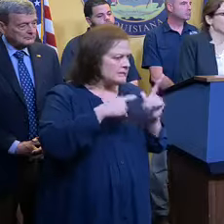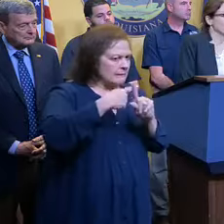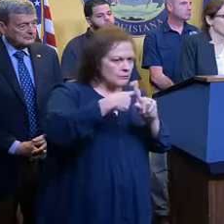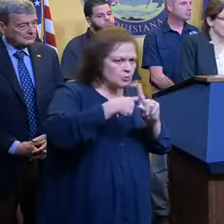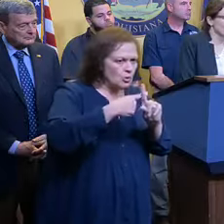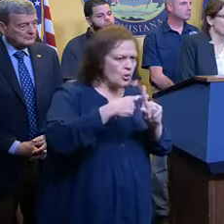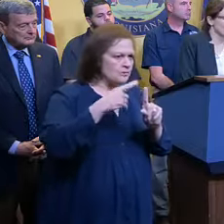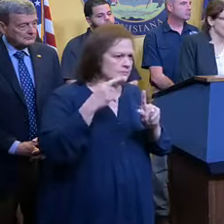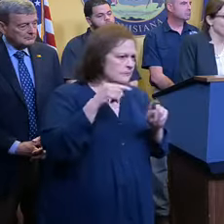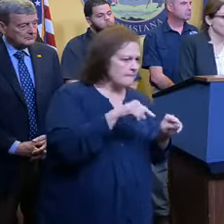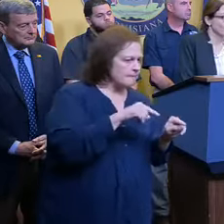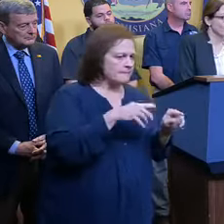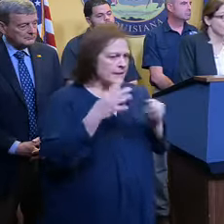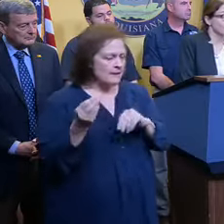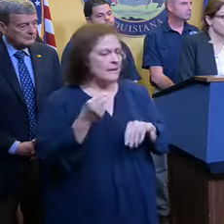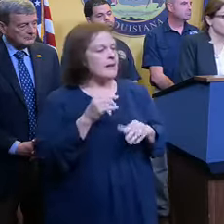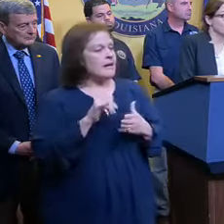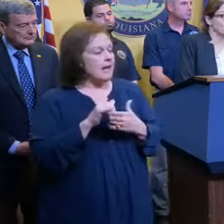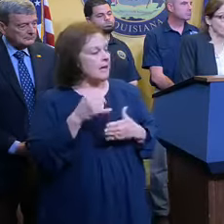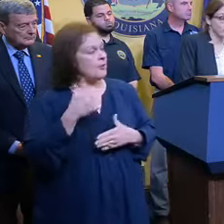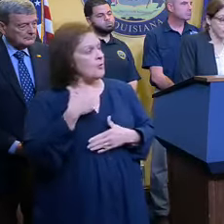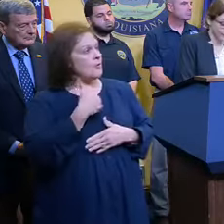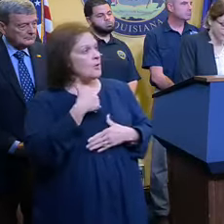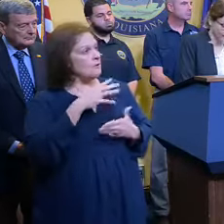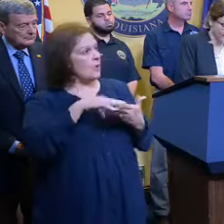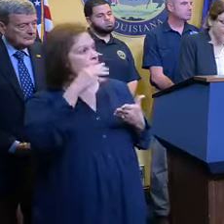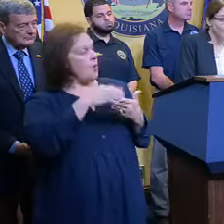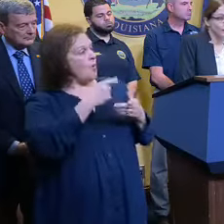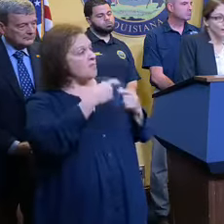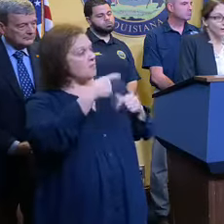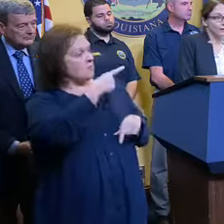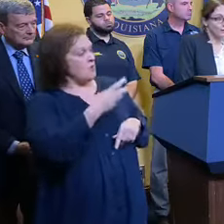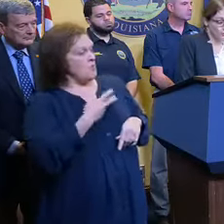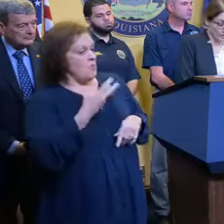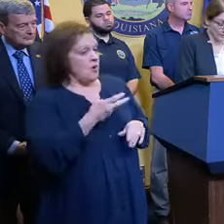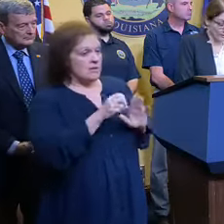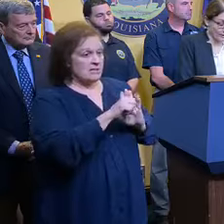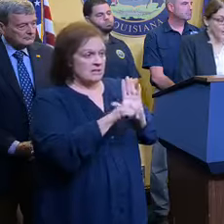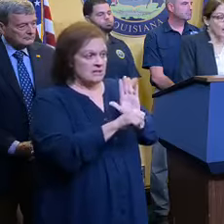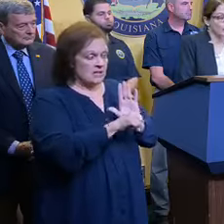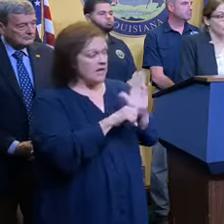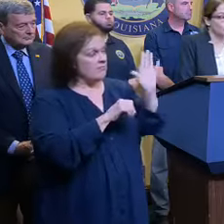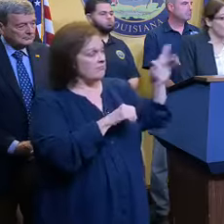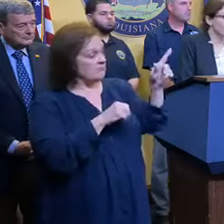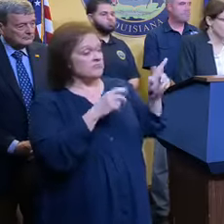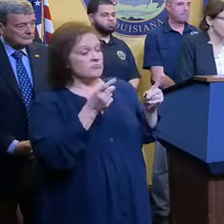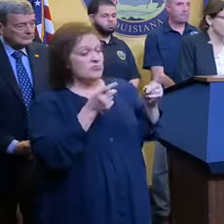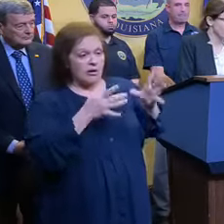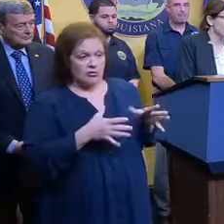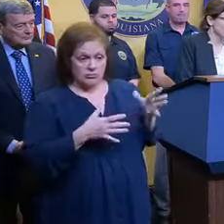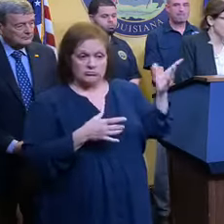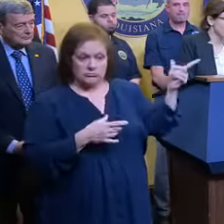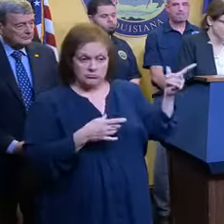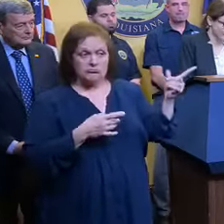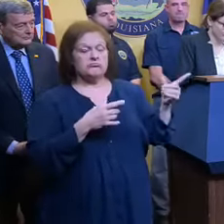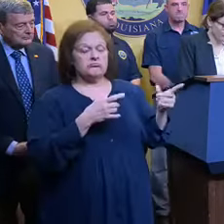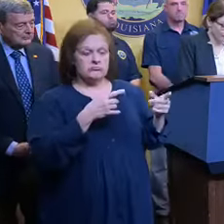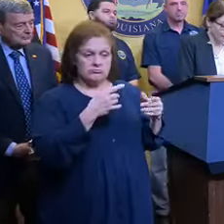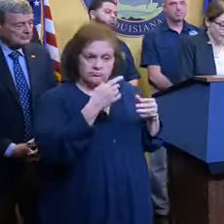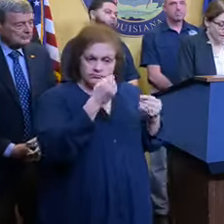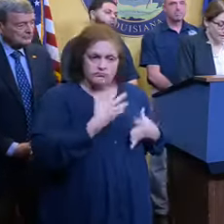guidance is based on a thorough review of lessons learned in Washington State. their directives there and on new guidance from the